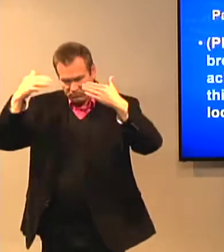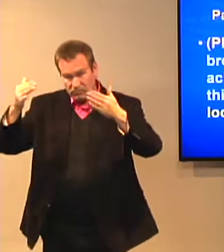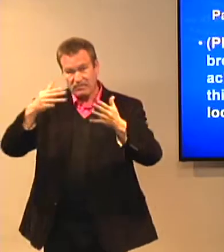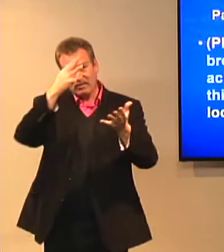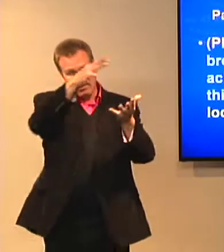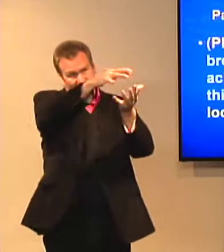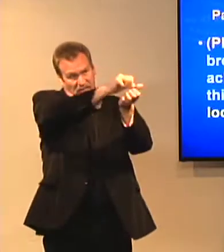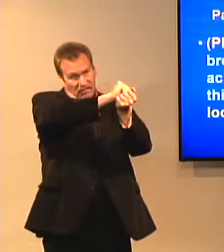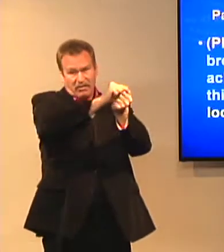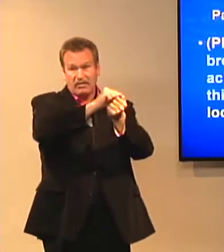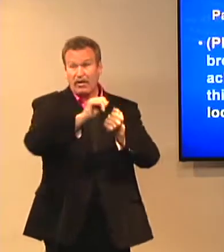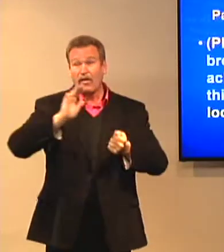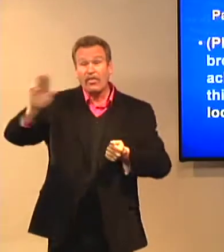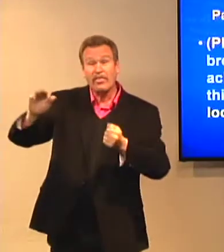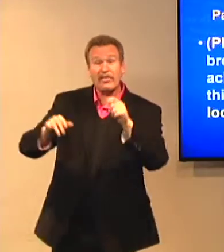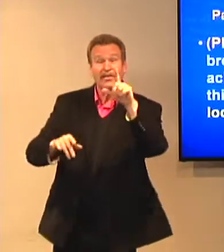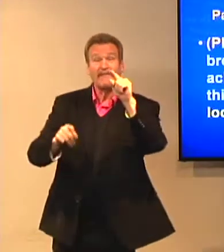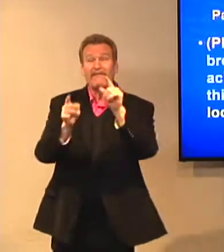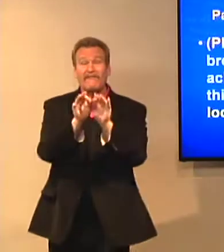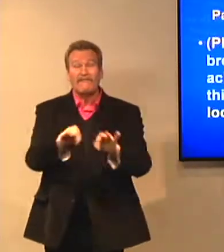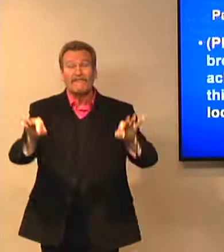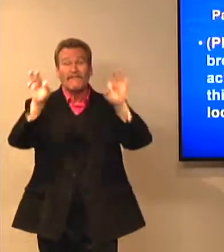these things are done. Put them away.